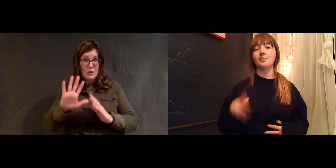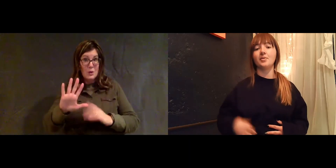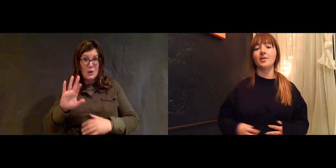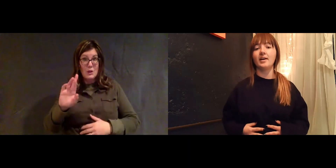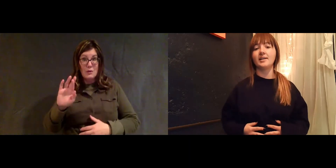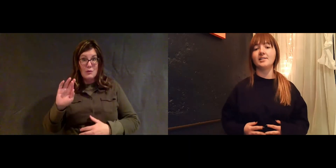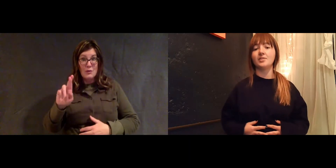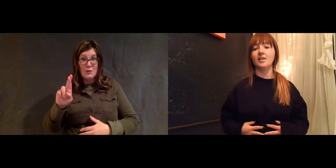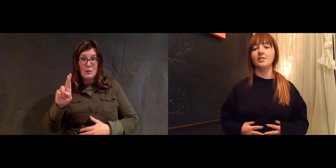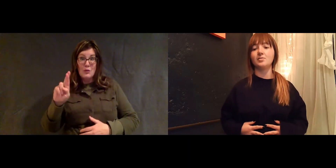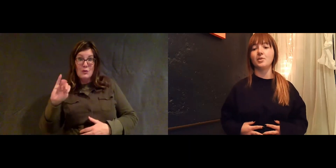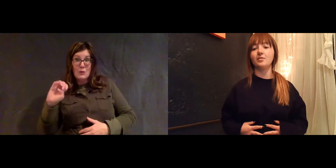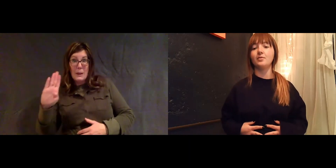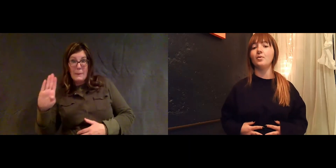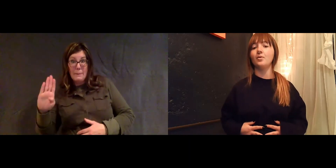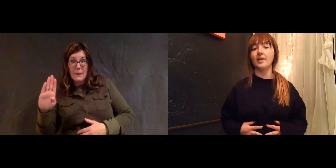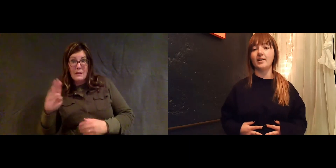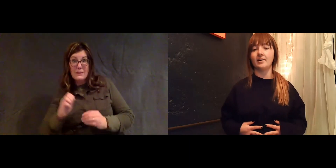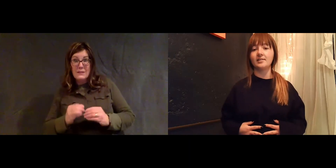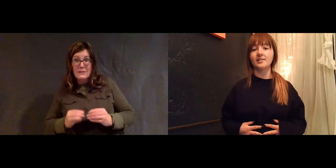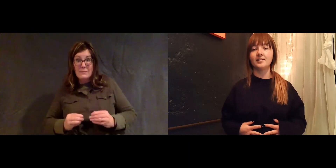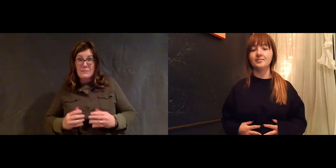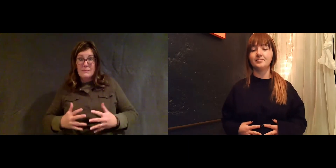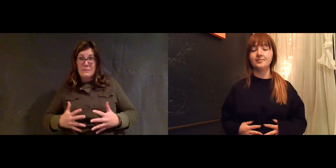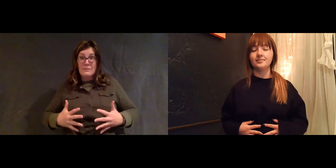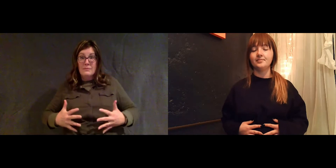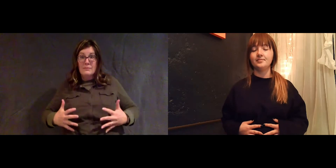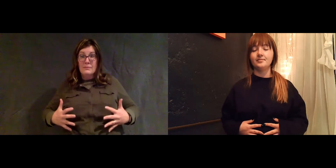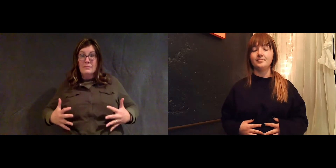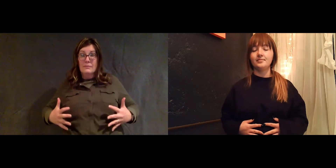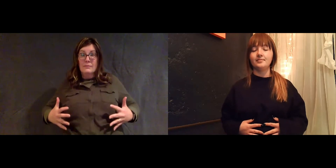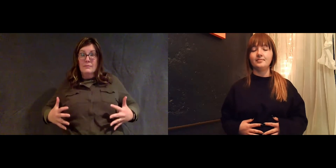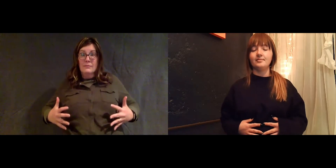and separate as you take those big full inhales.